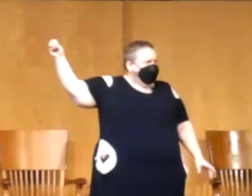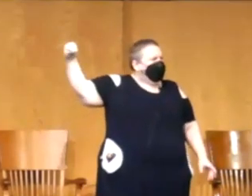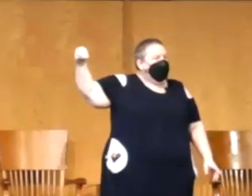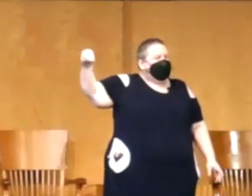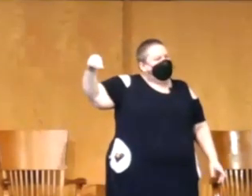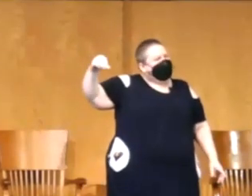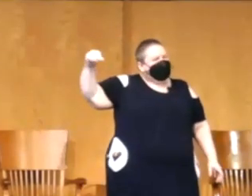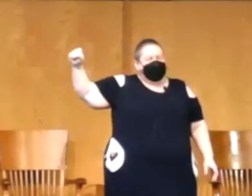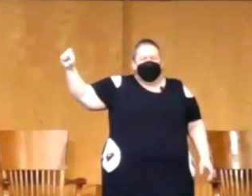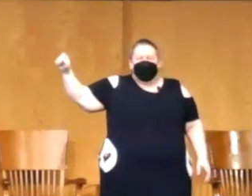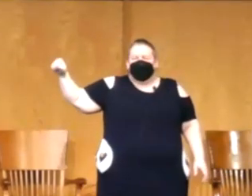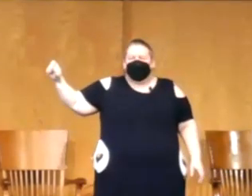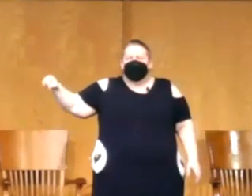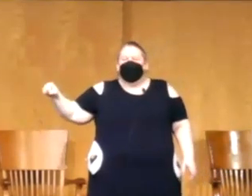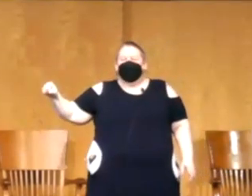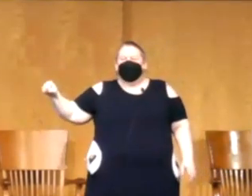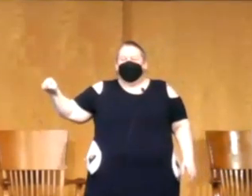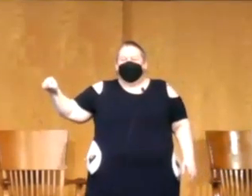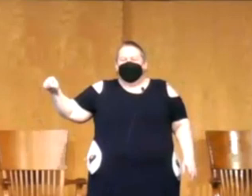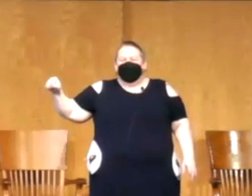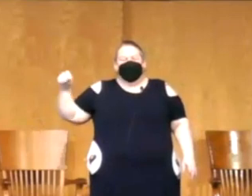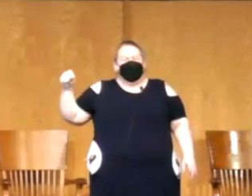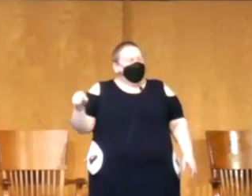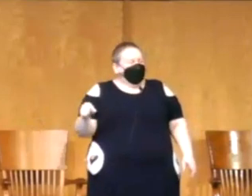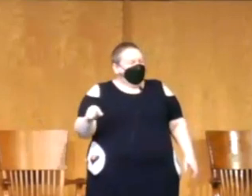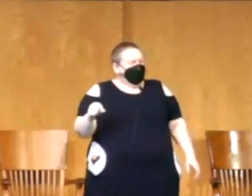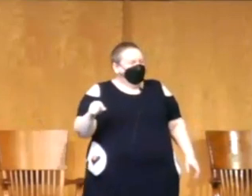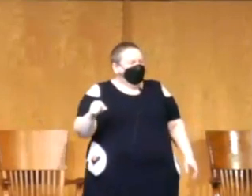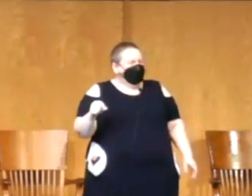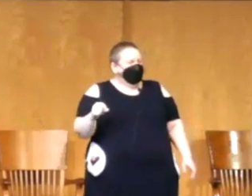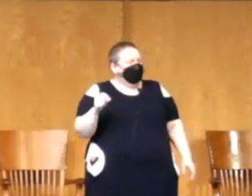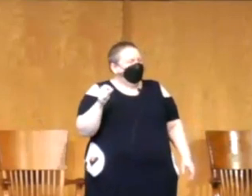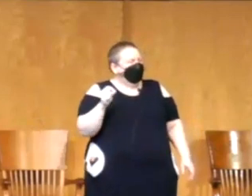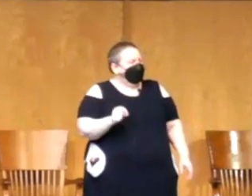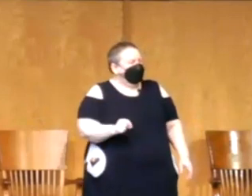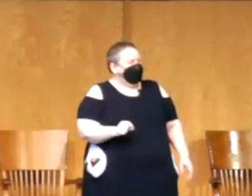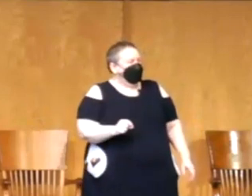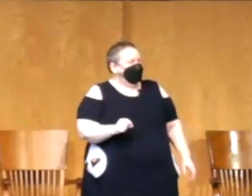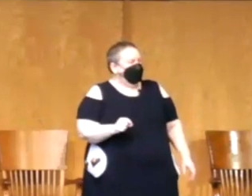minerals of the mountain that make that mountain spring water enjoyable and refreshing.